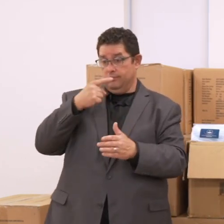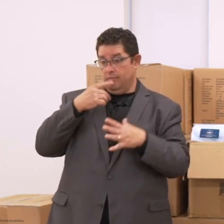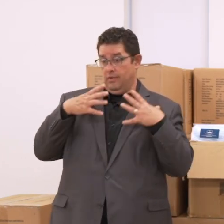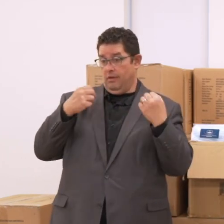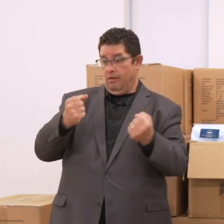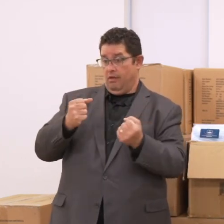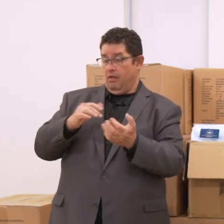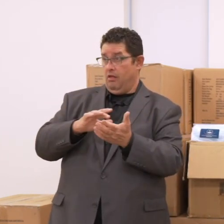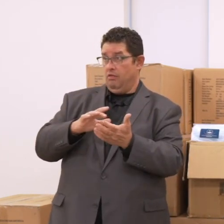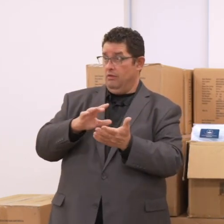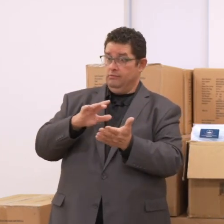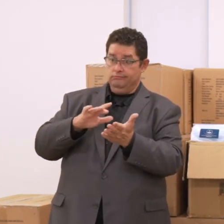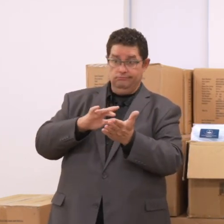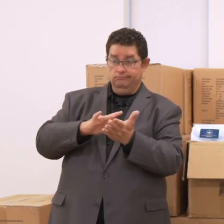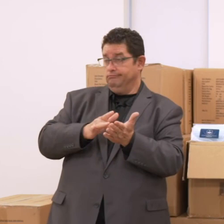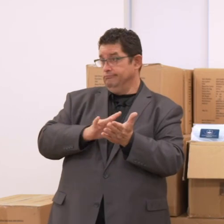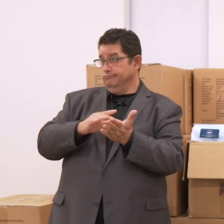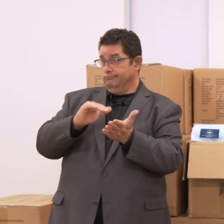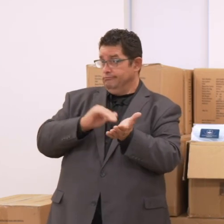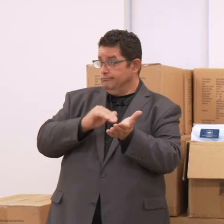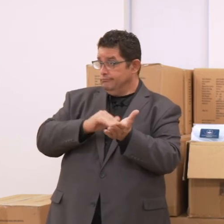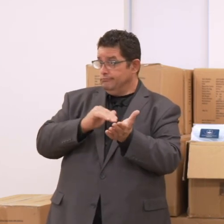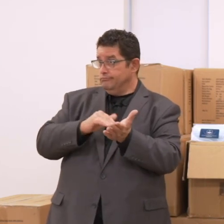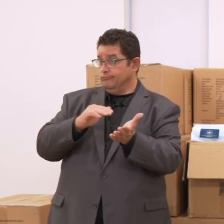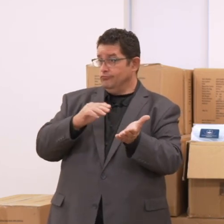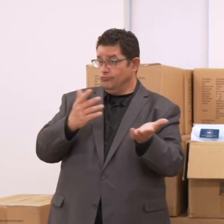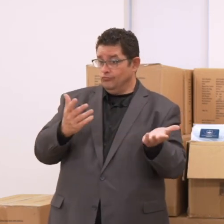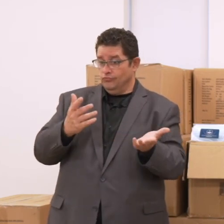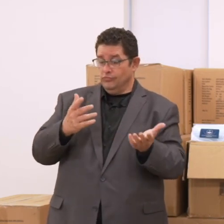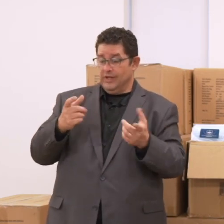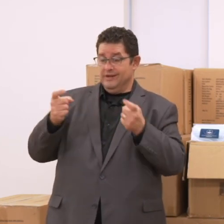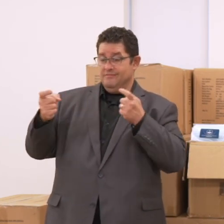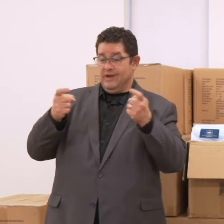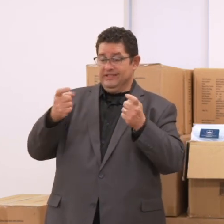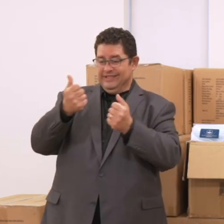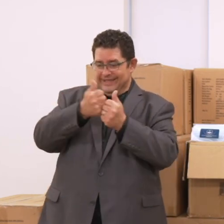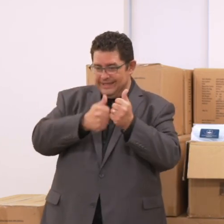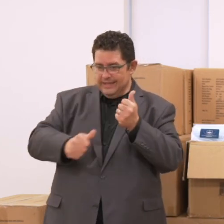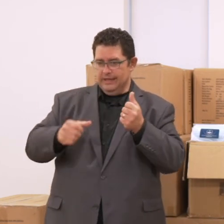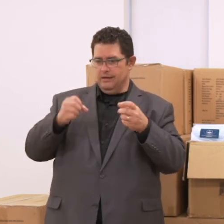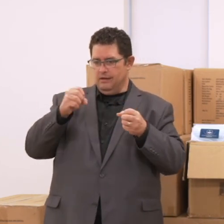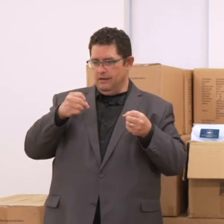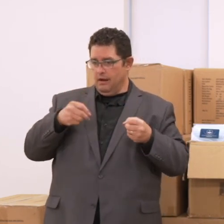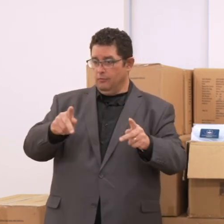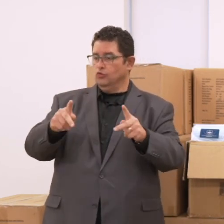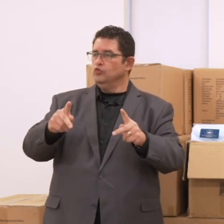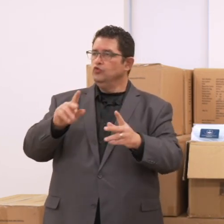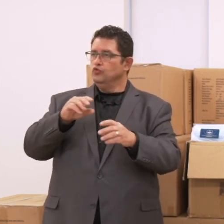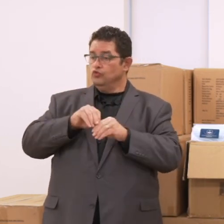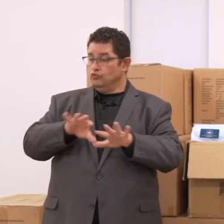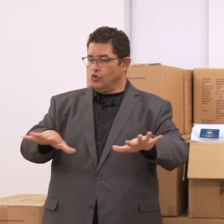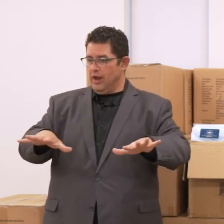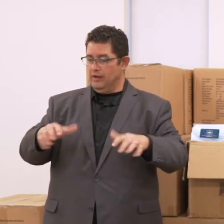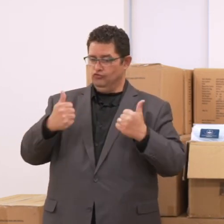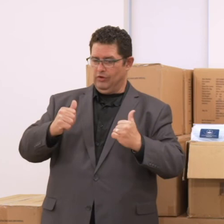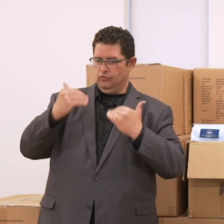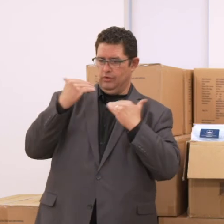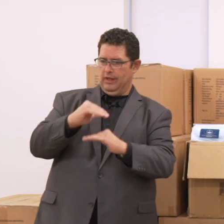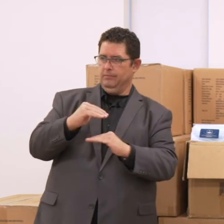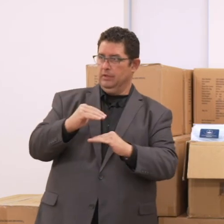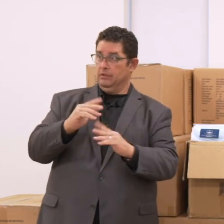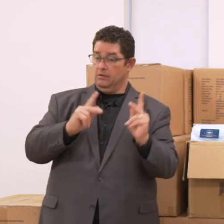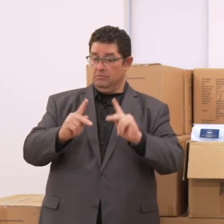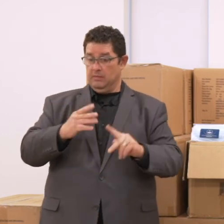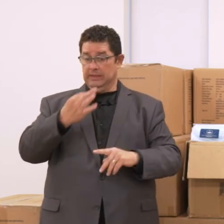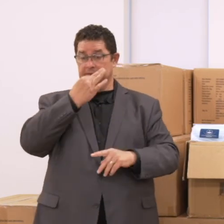community, and best practices for managing any opportunity to spread COVID in our community. And people who are experts in those